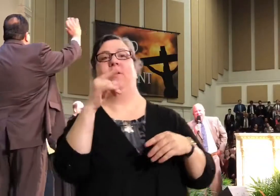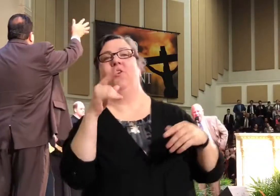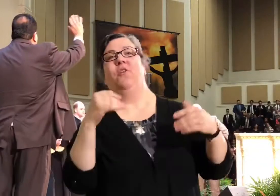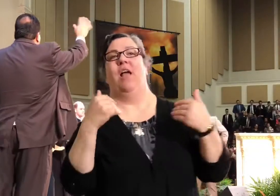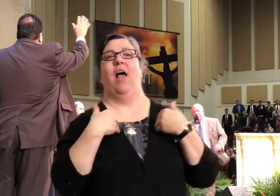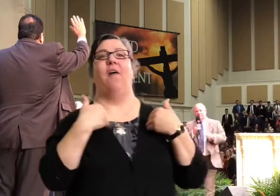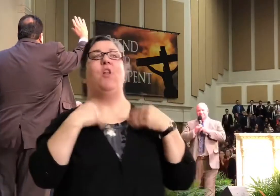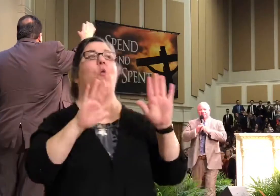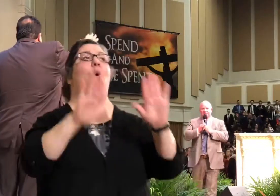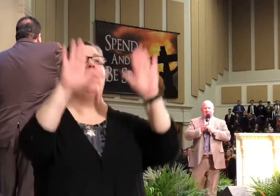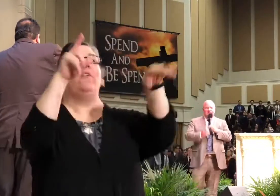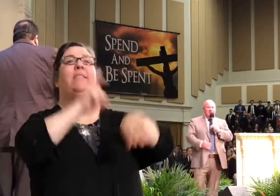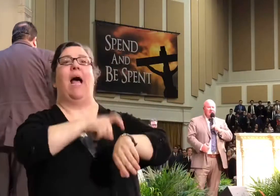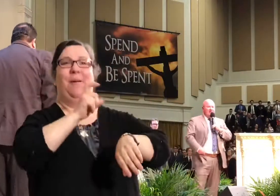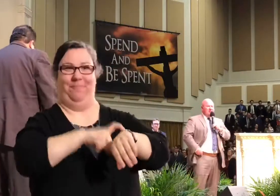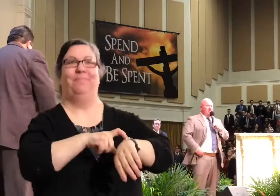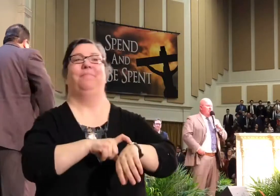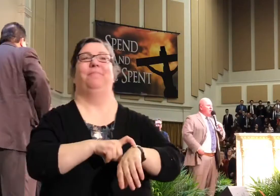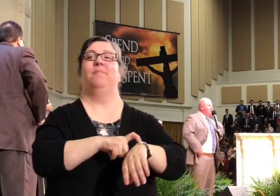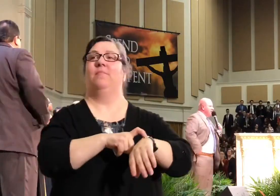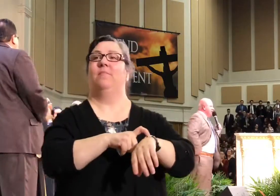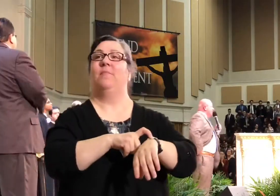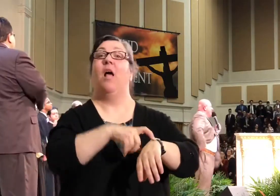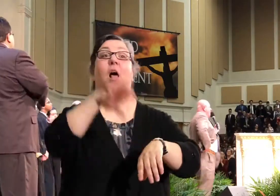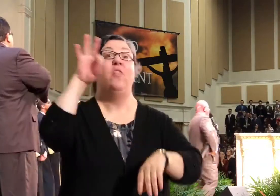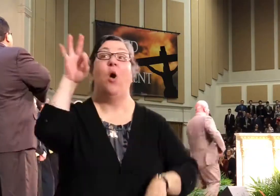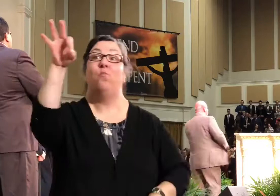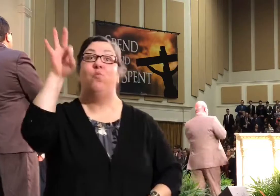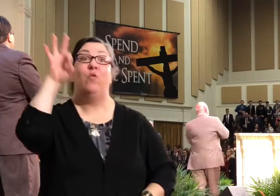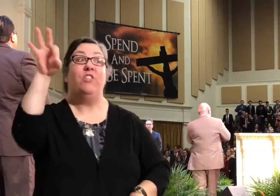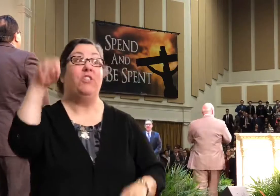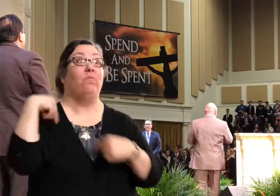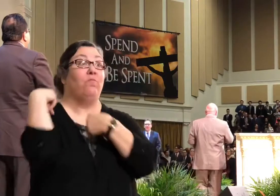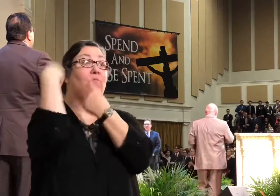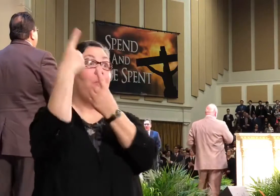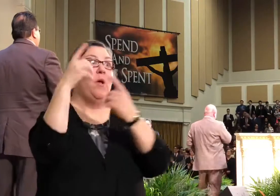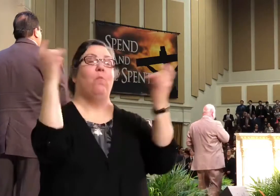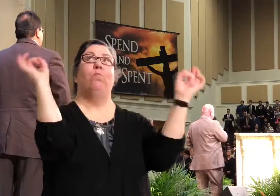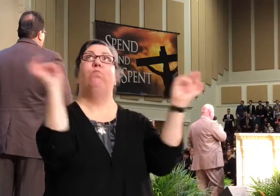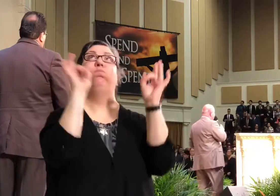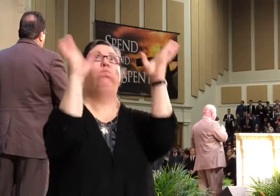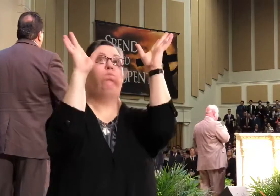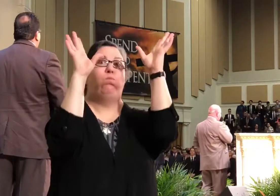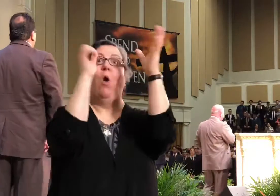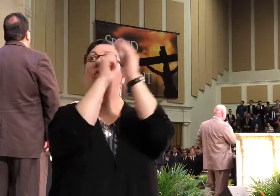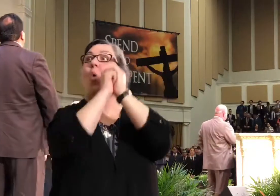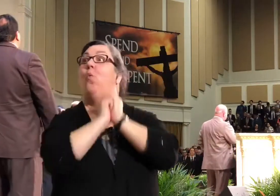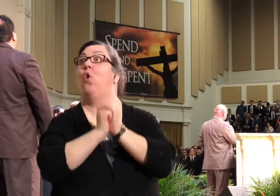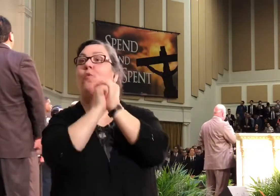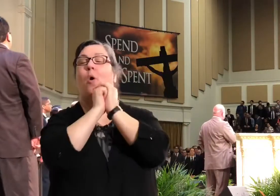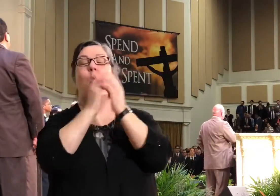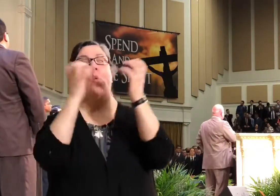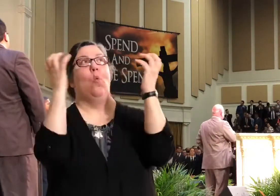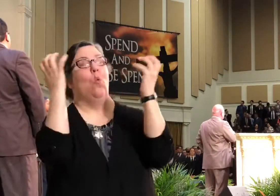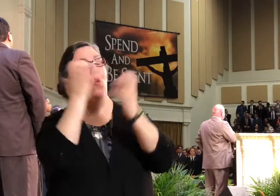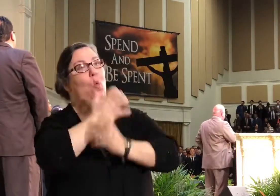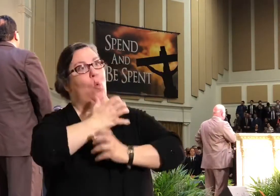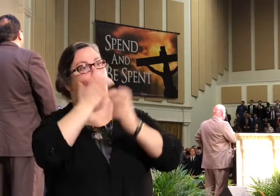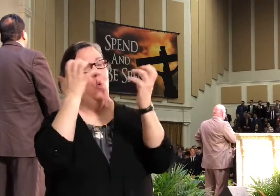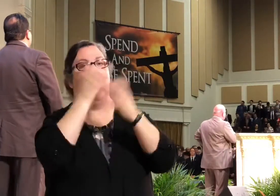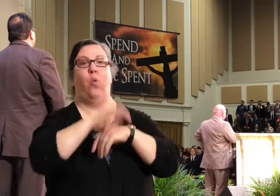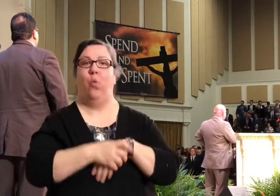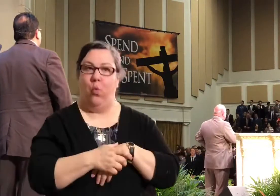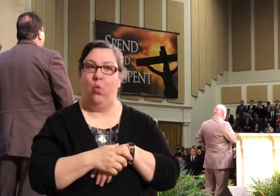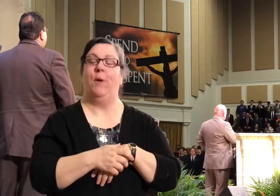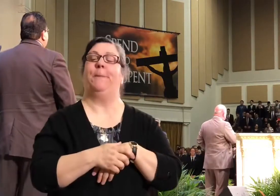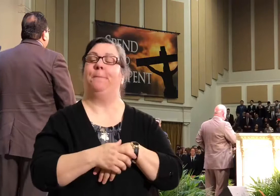great time? Your preaching has been phenomenal. The worship's been exceptional.